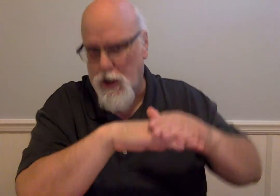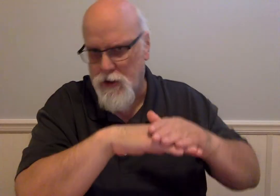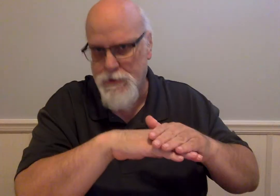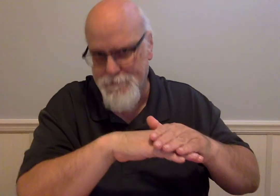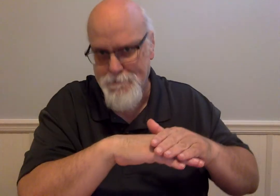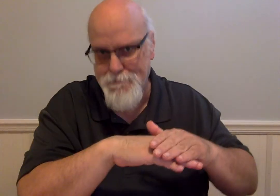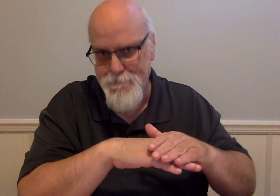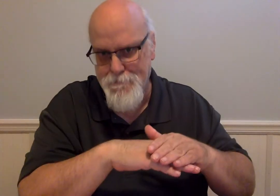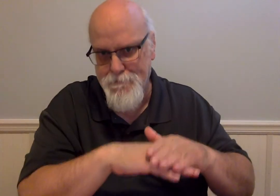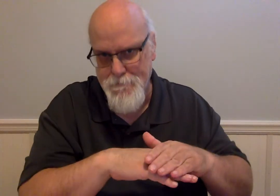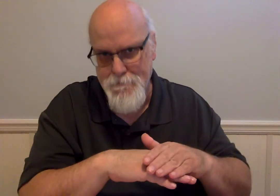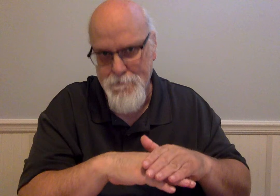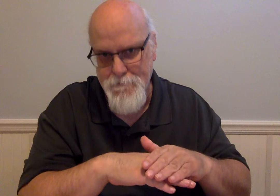something, it's sitting on it.